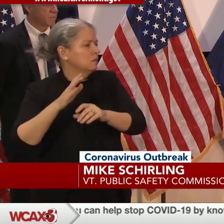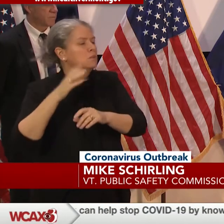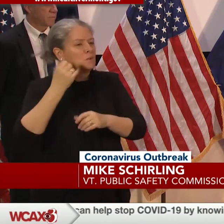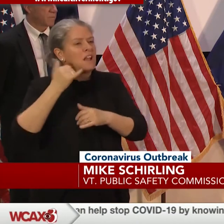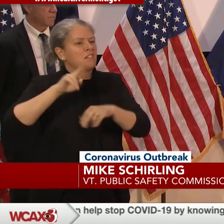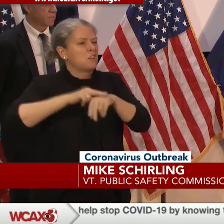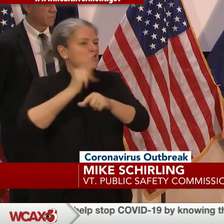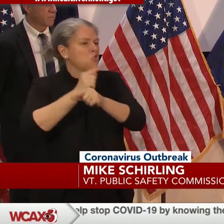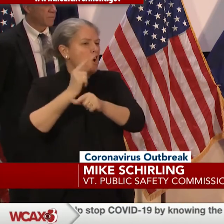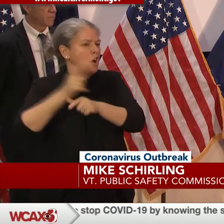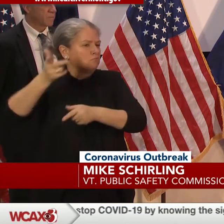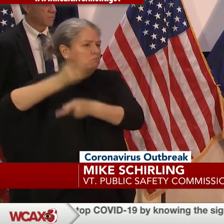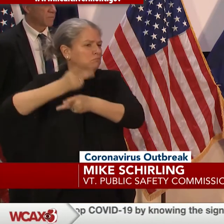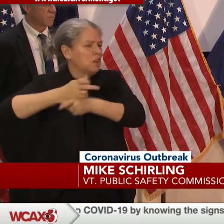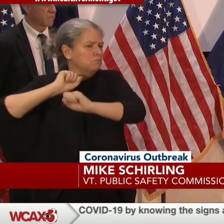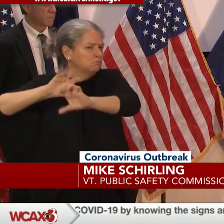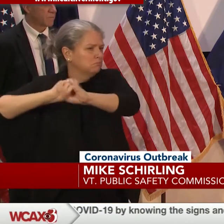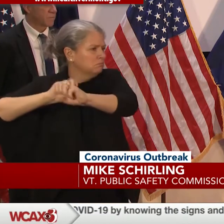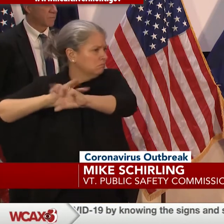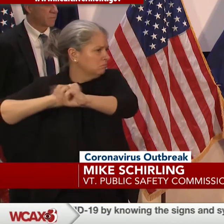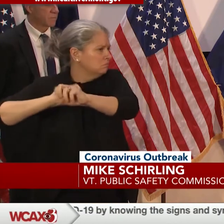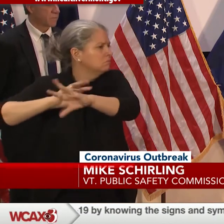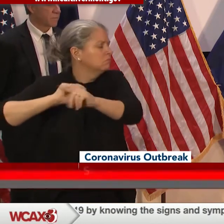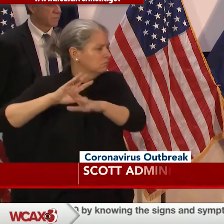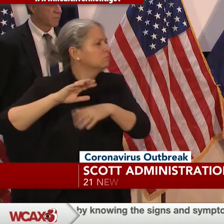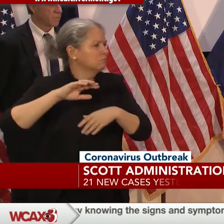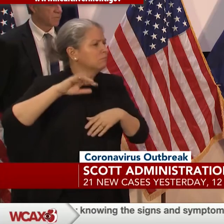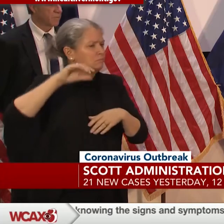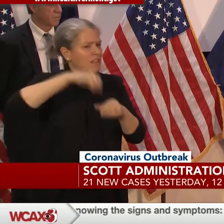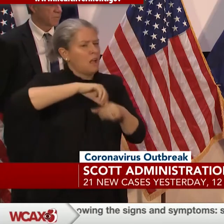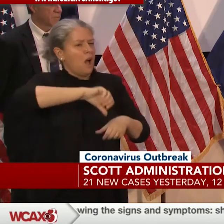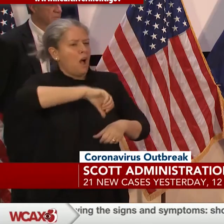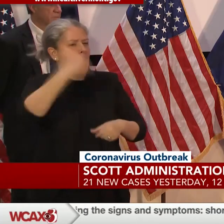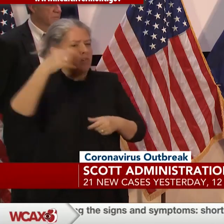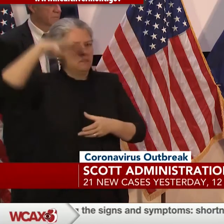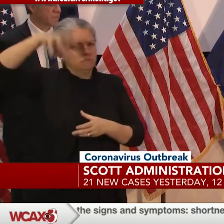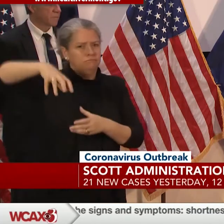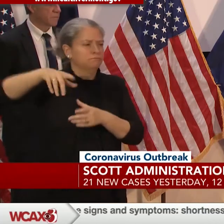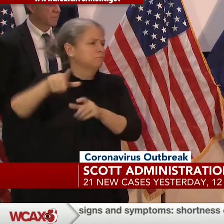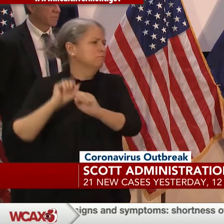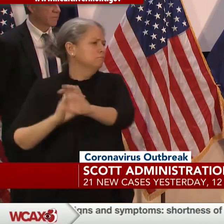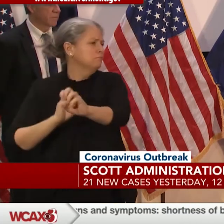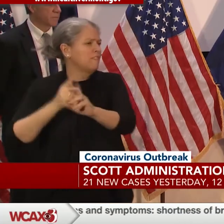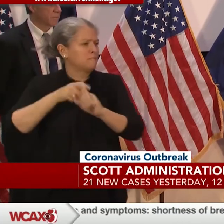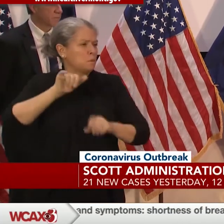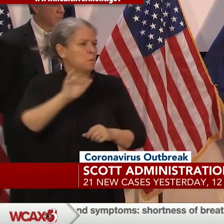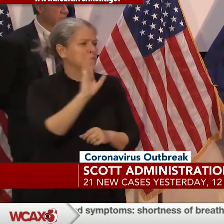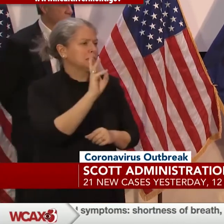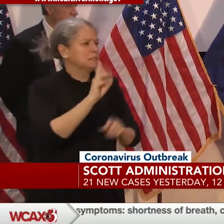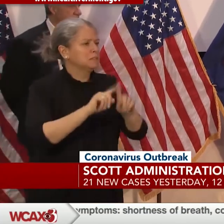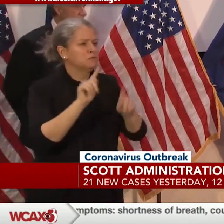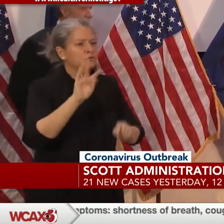over some of the logistics in support of the Department of Health and the Department of Public Safety because of the volume that we anticipate needing to move.